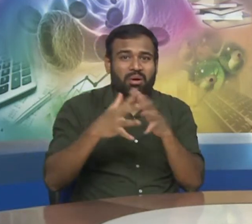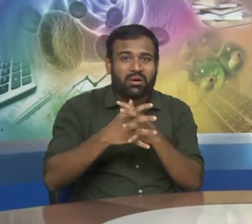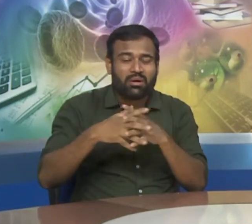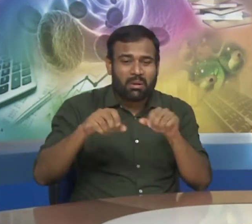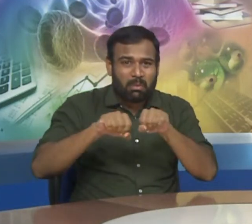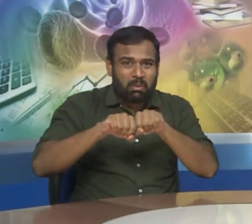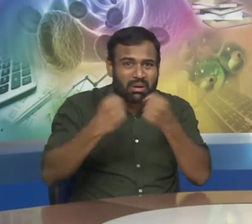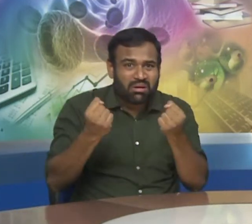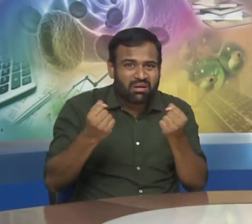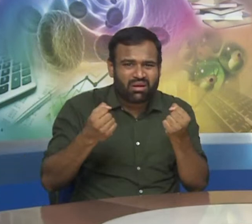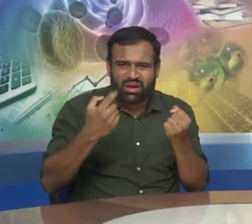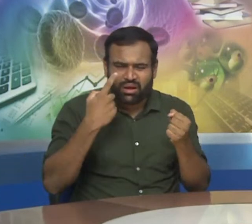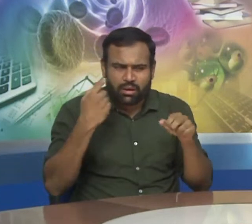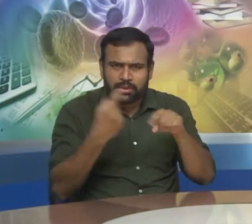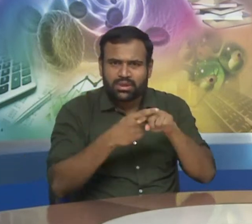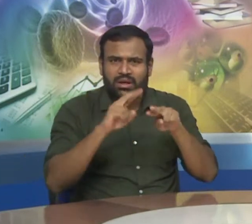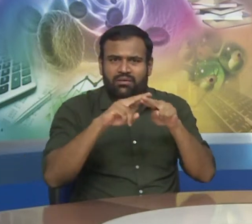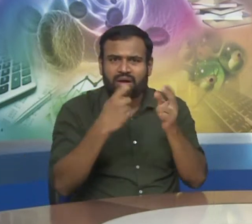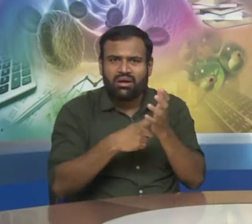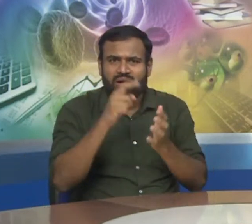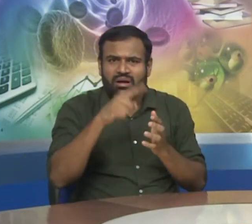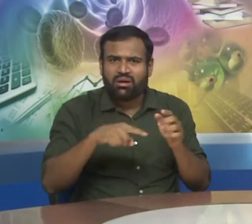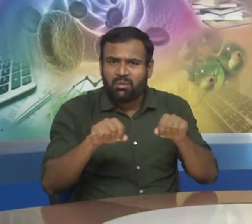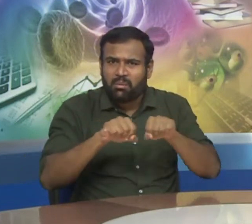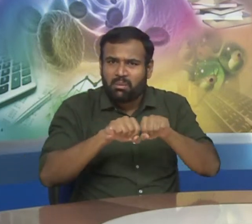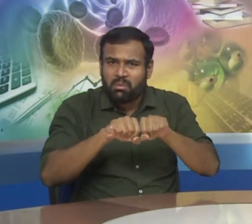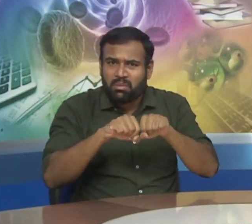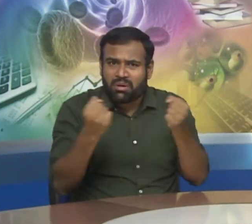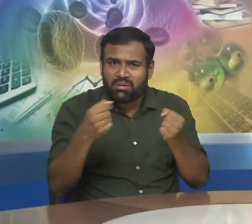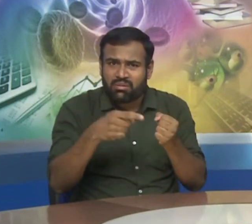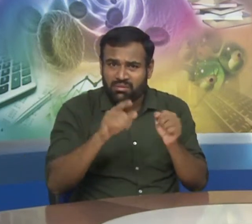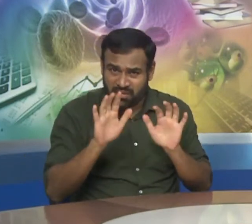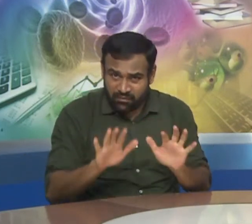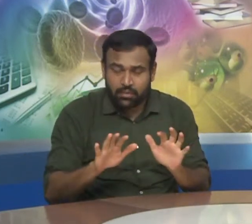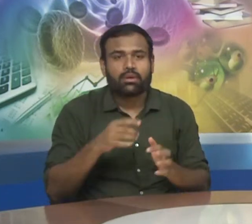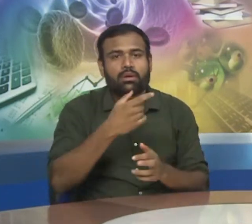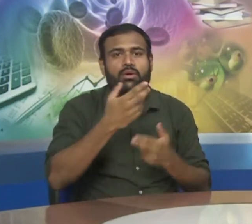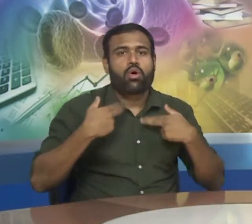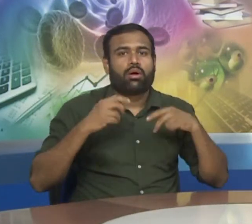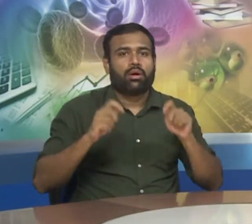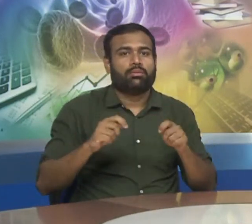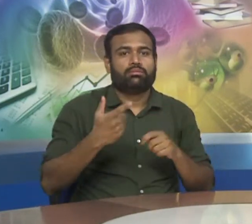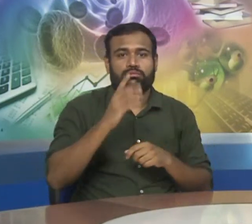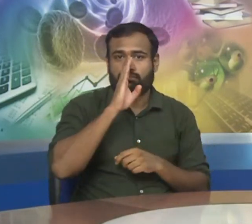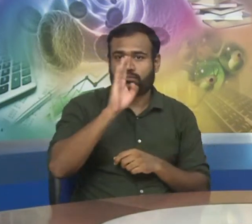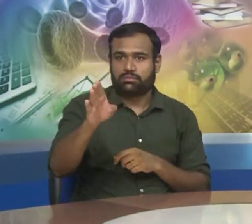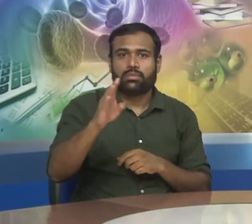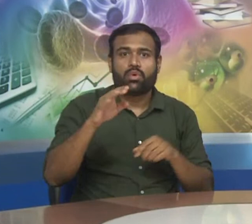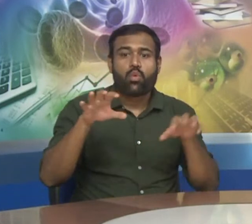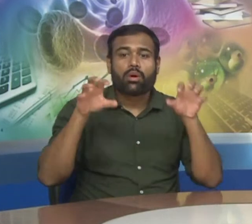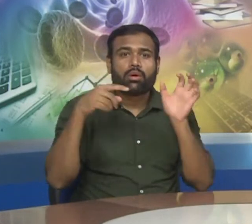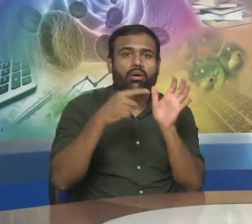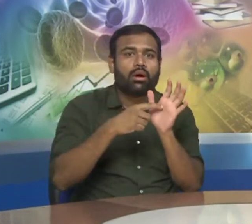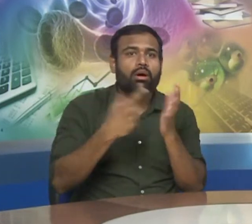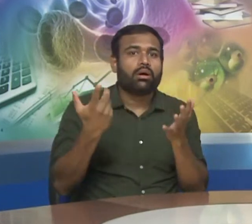The idea is that in case of violation of a law or right, the court may issue directions